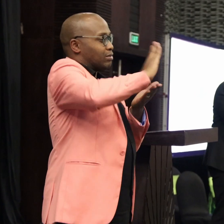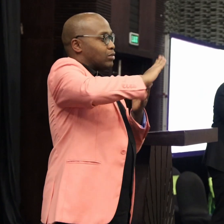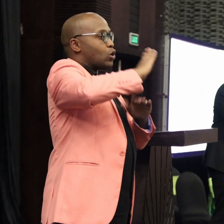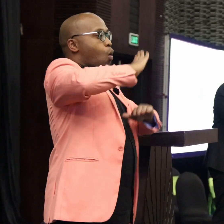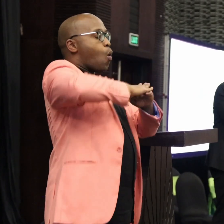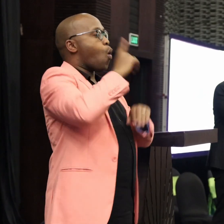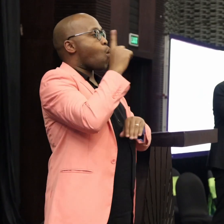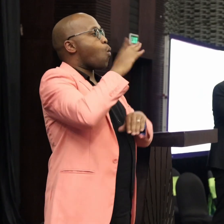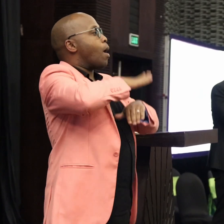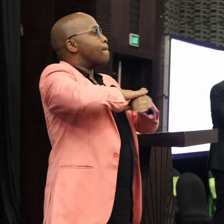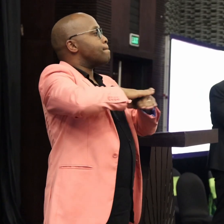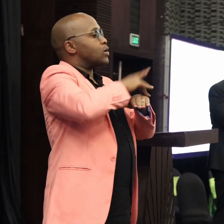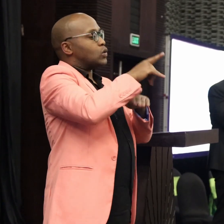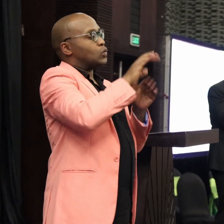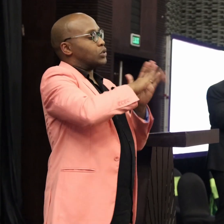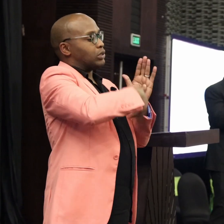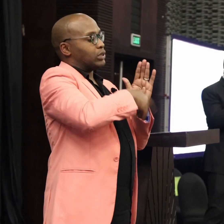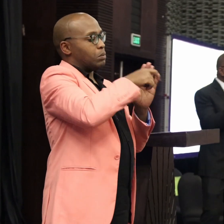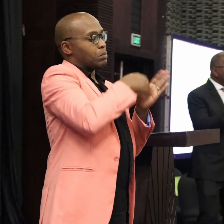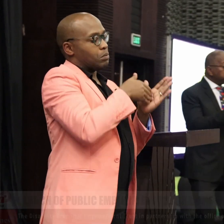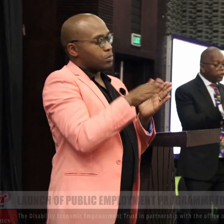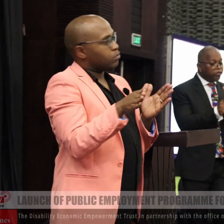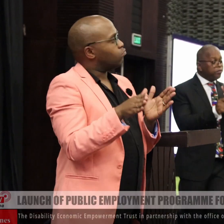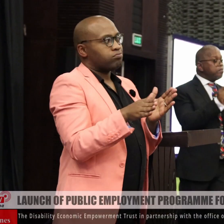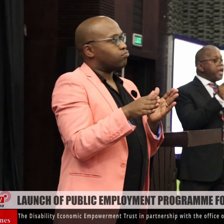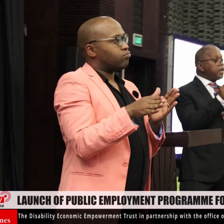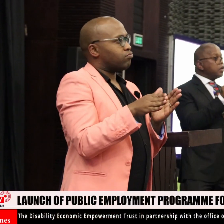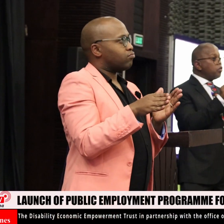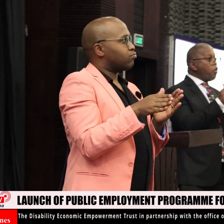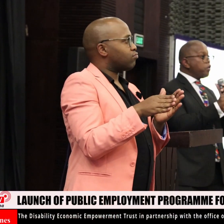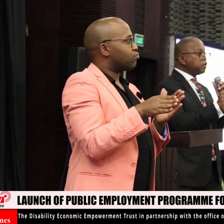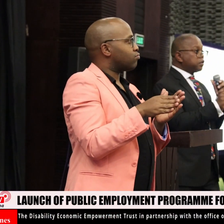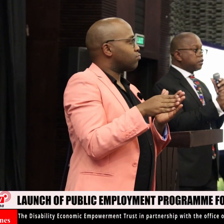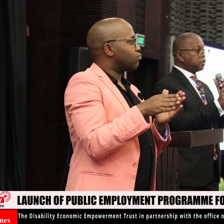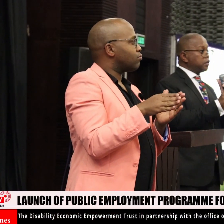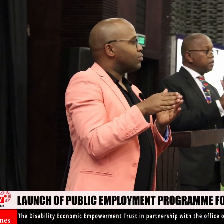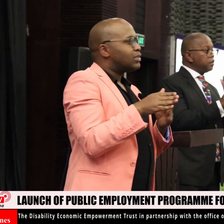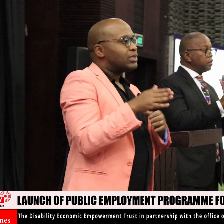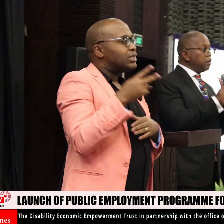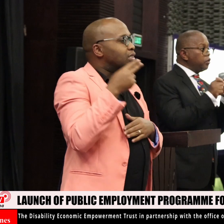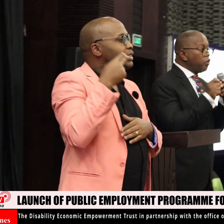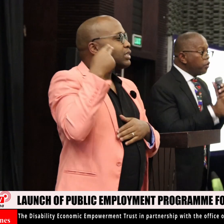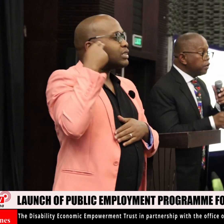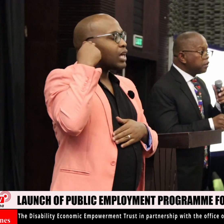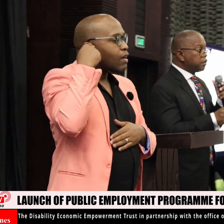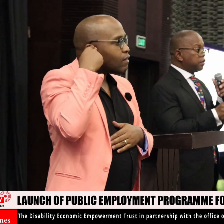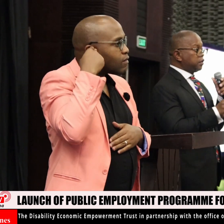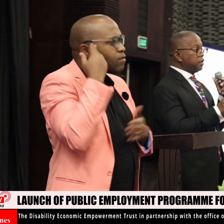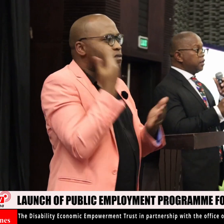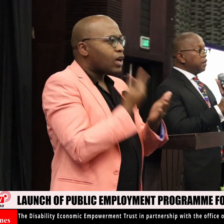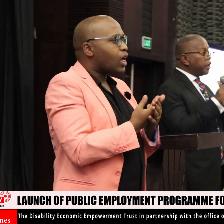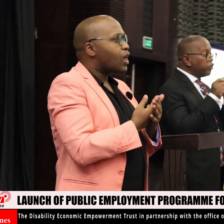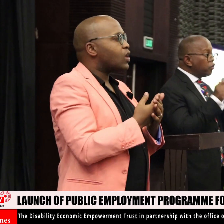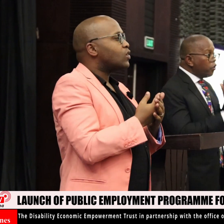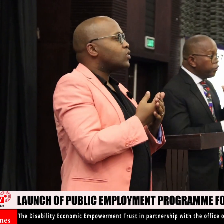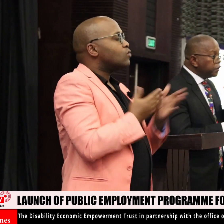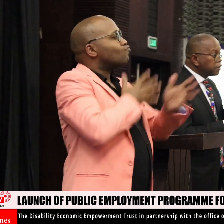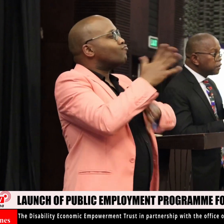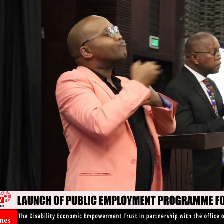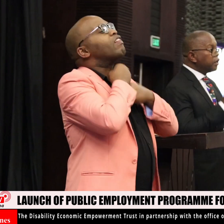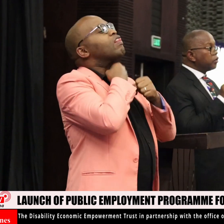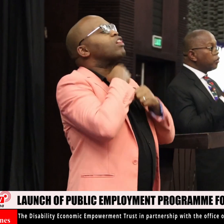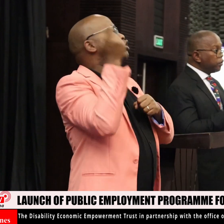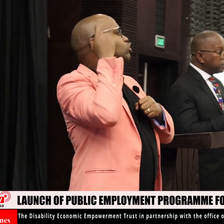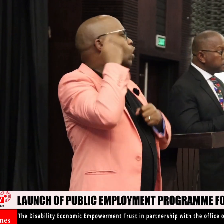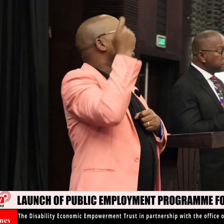So you must rise and fight. You deaf people and be making noise and noise and